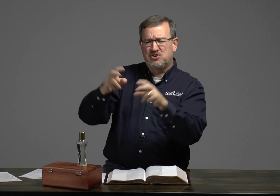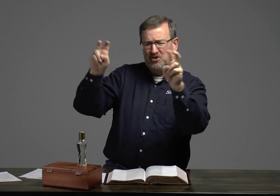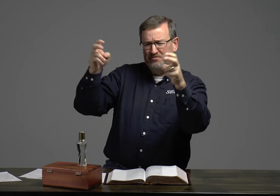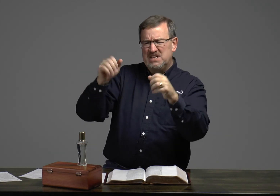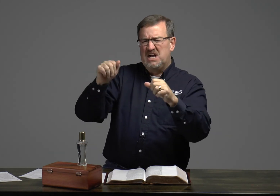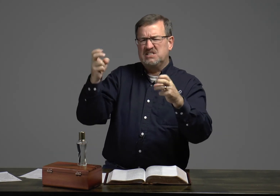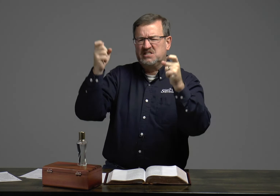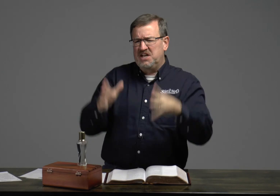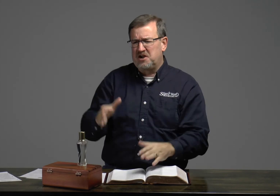called a sinner.